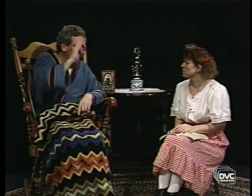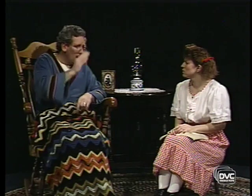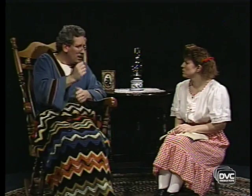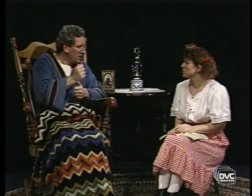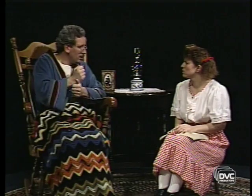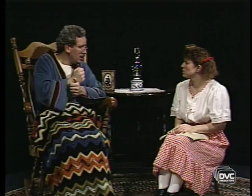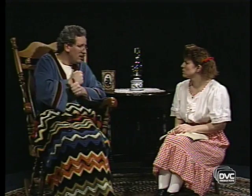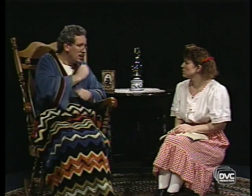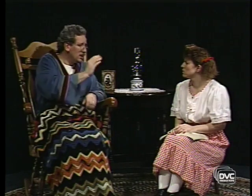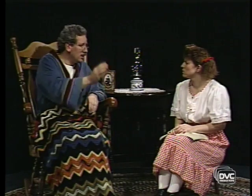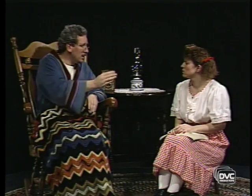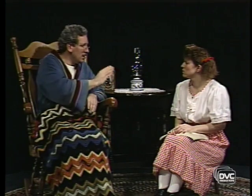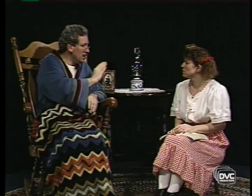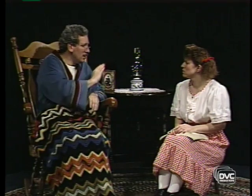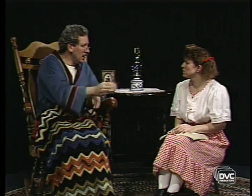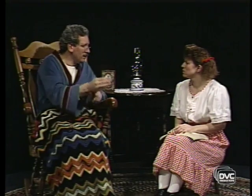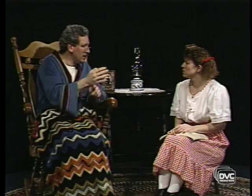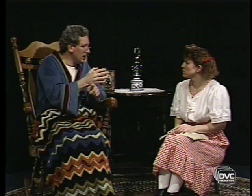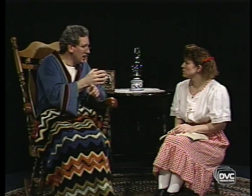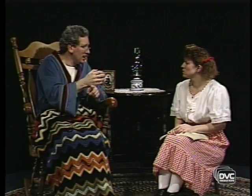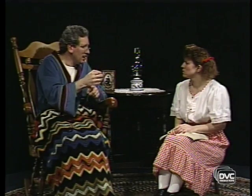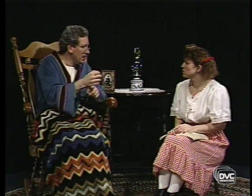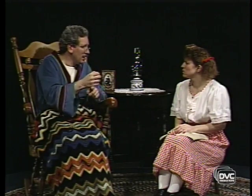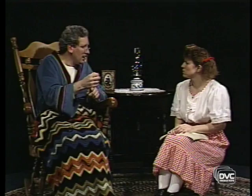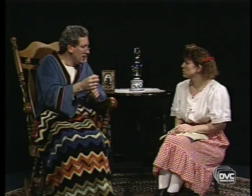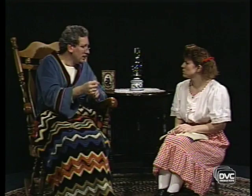from God's love will never run